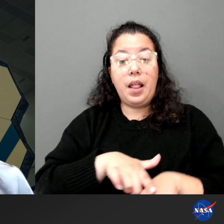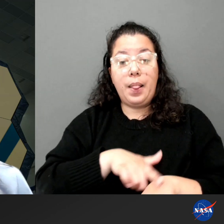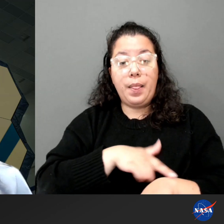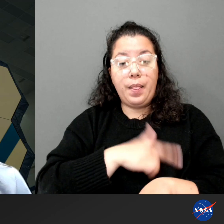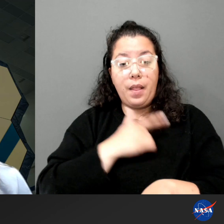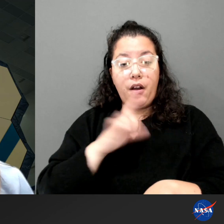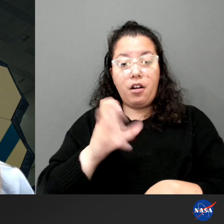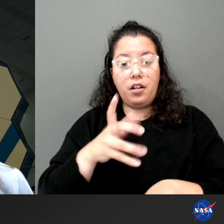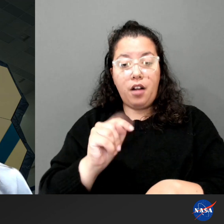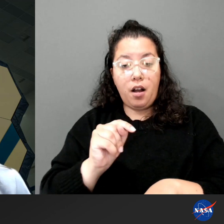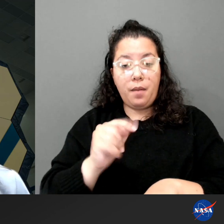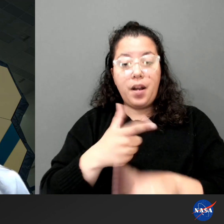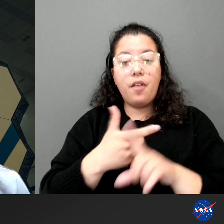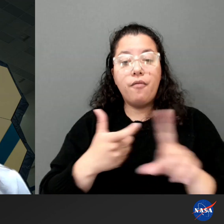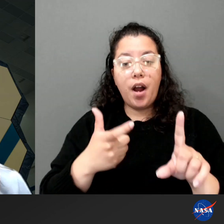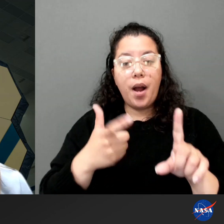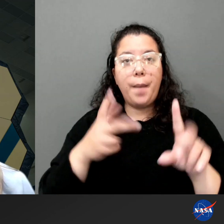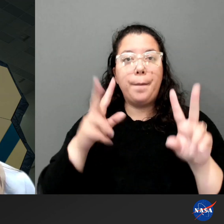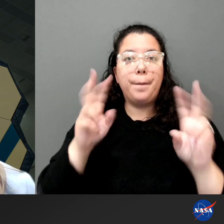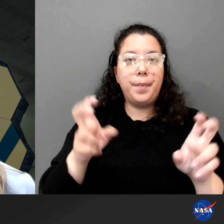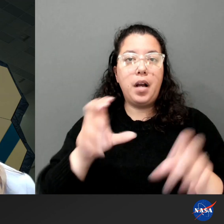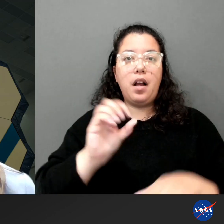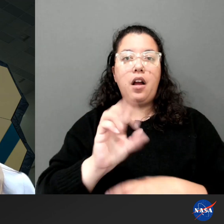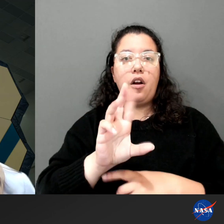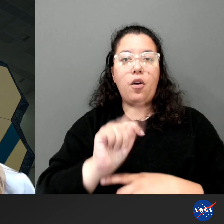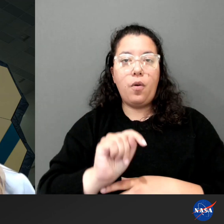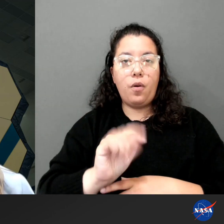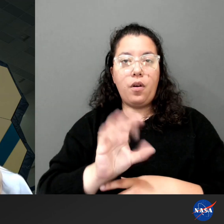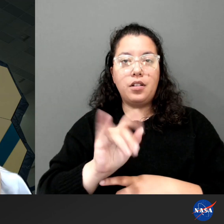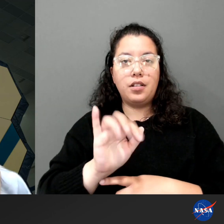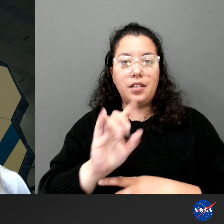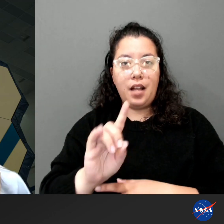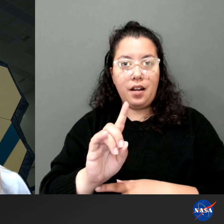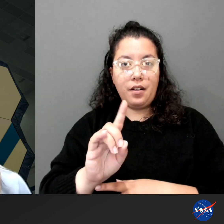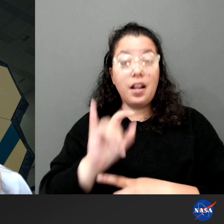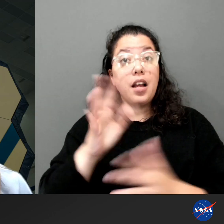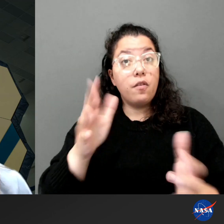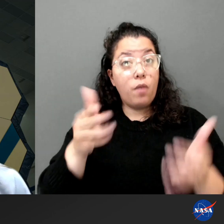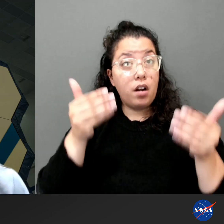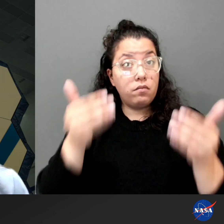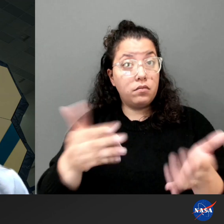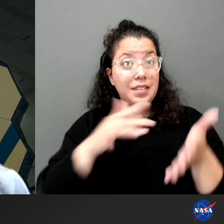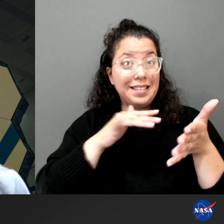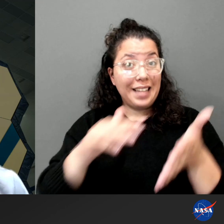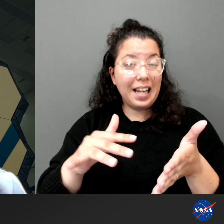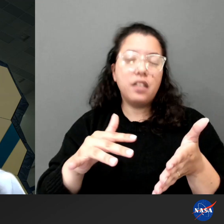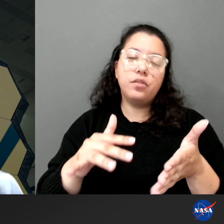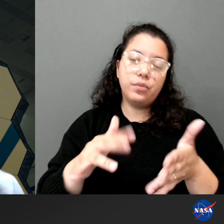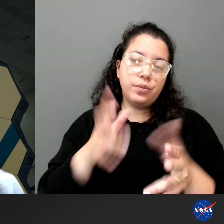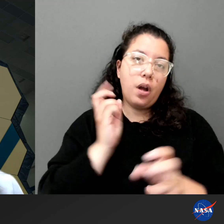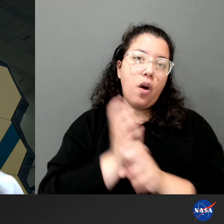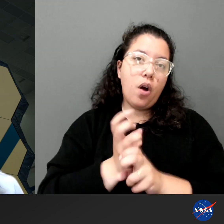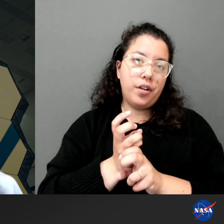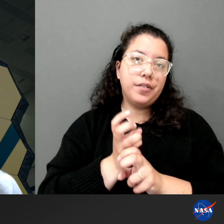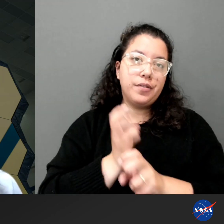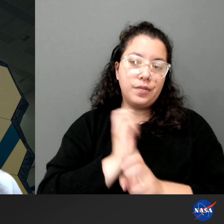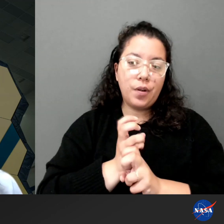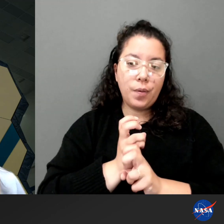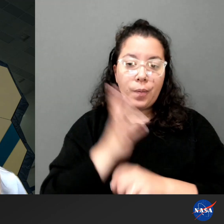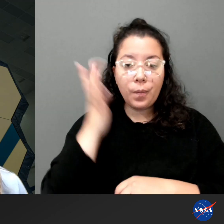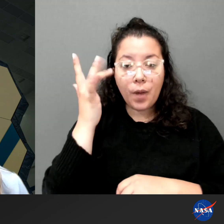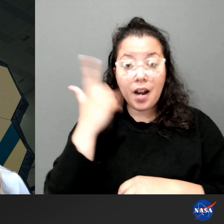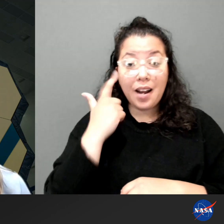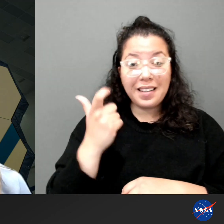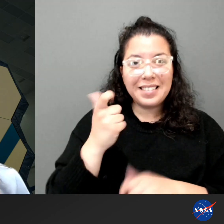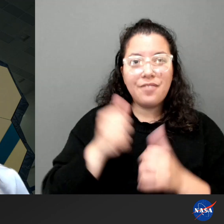Cloud. Now, to study the Oort Cloud is something that's very challenging to do because it's very far away.